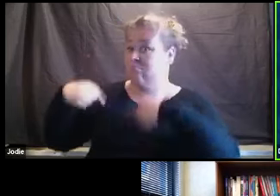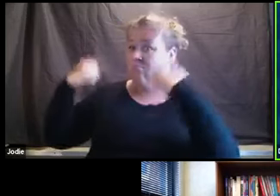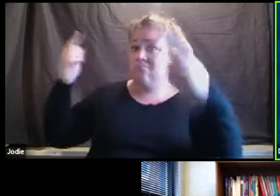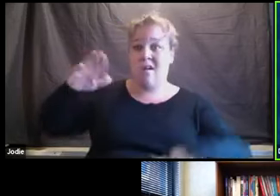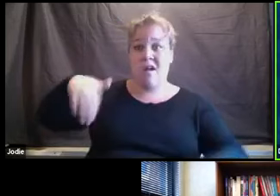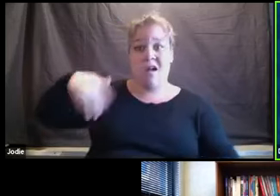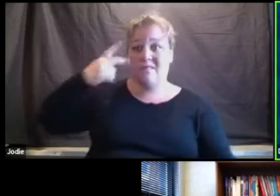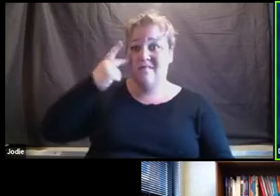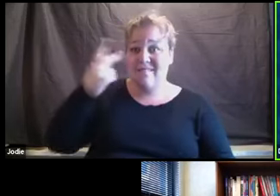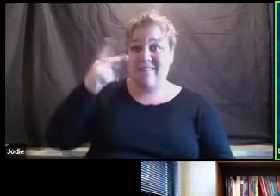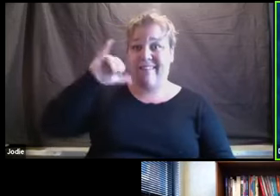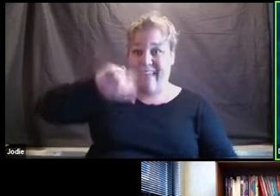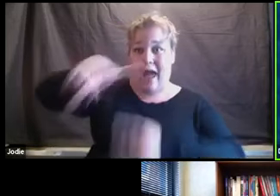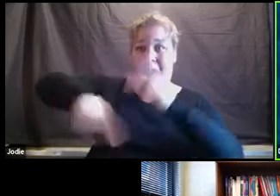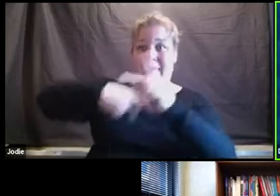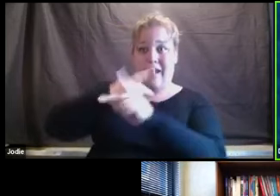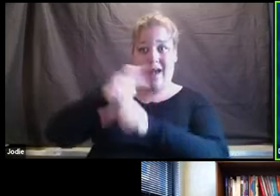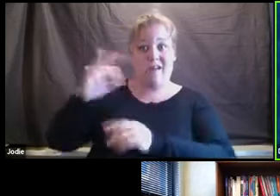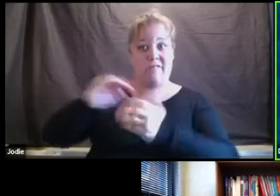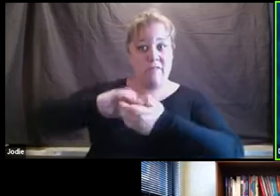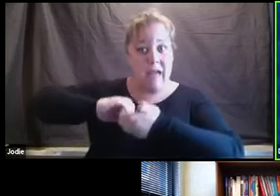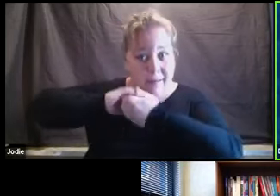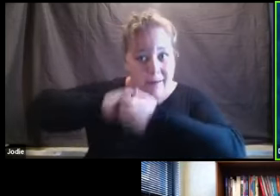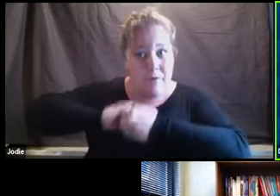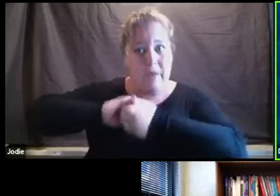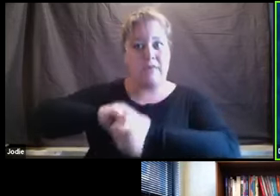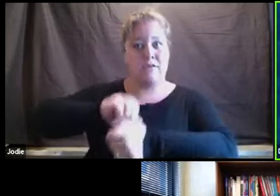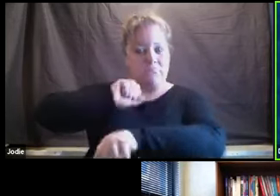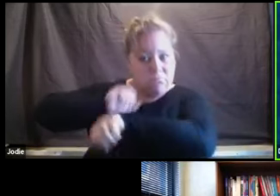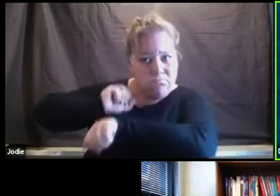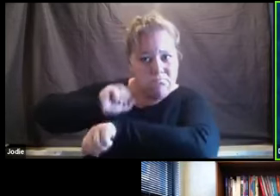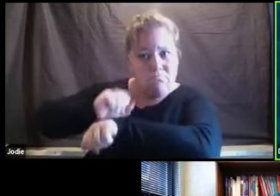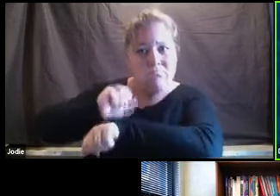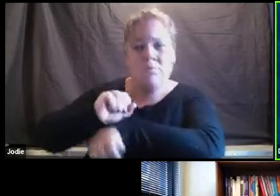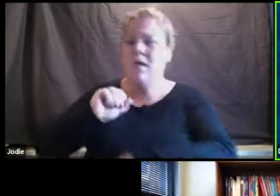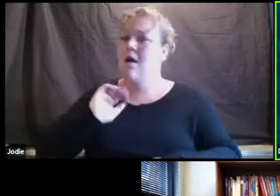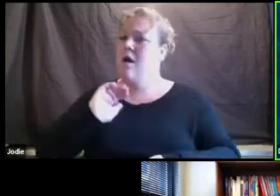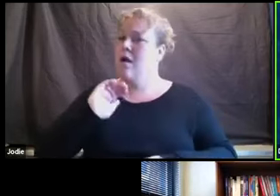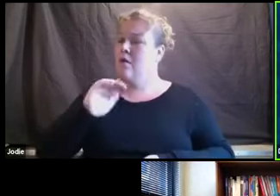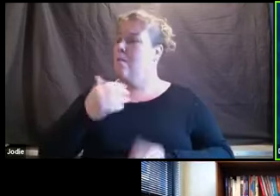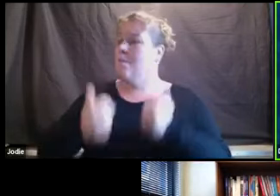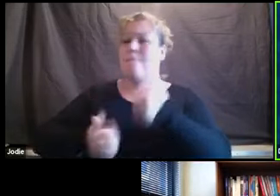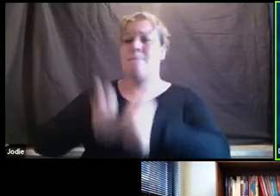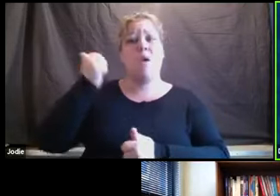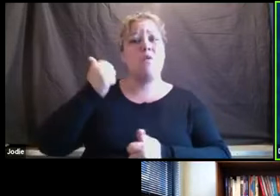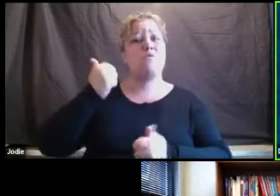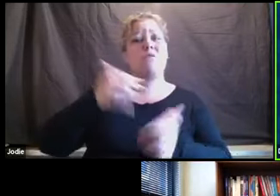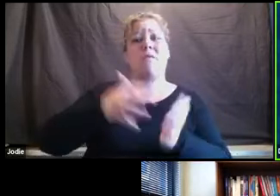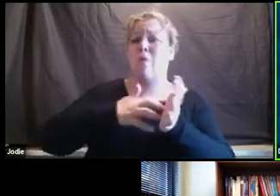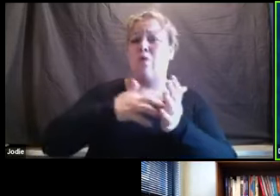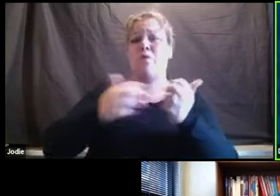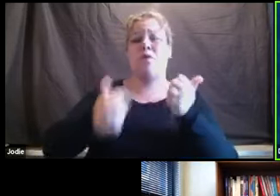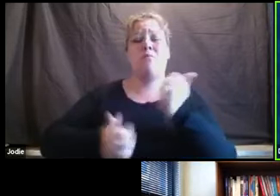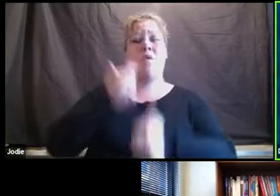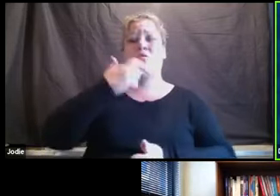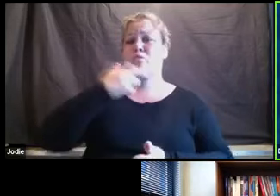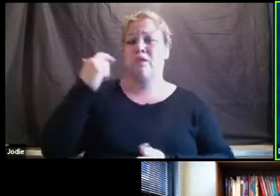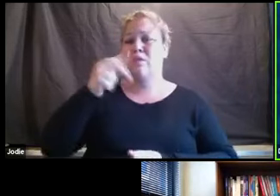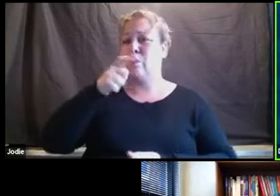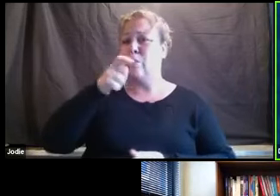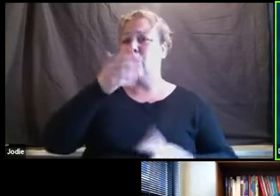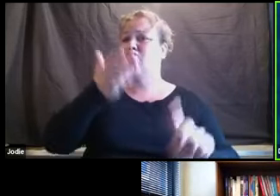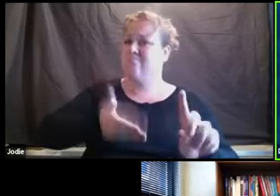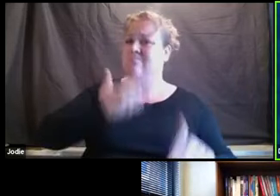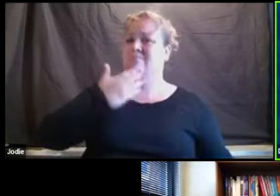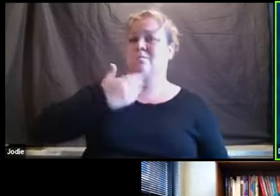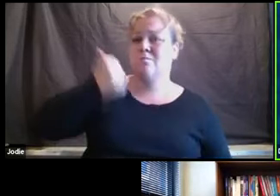care, all again with the goal of protecting what is the most vulnerable population when it comes to COVID. And I also just